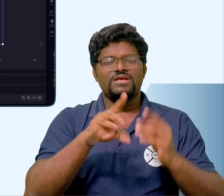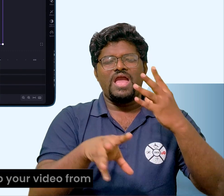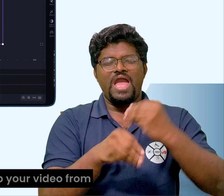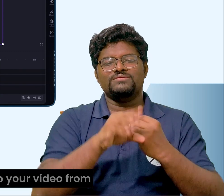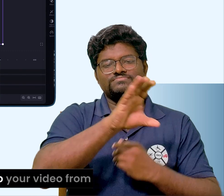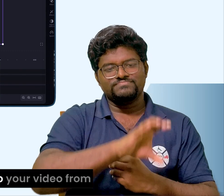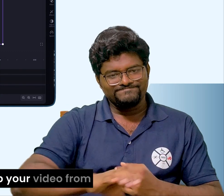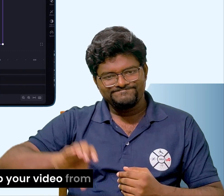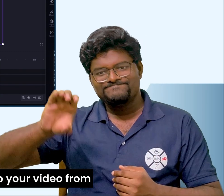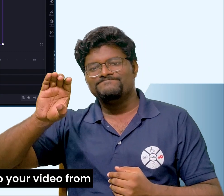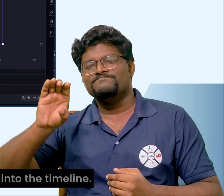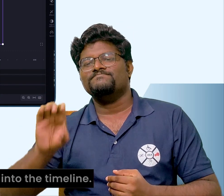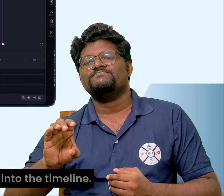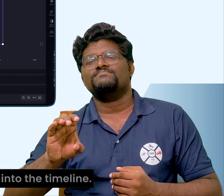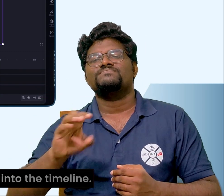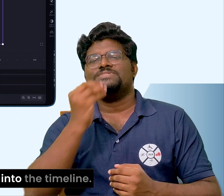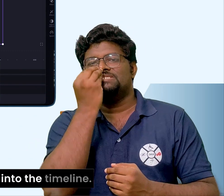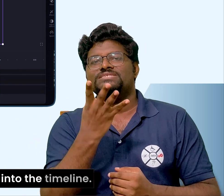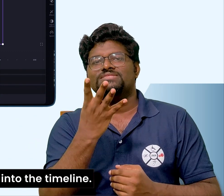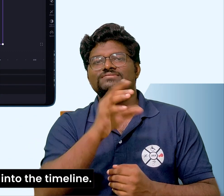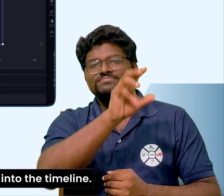Drag and drop your video from Import Media into the timeline.